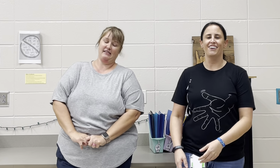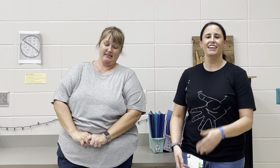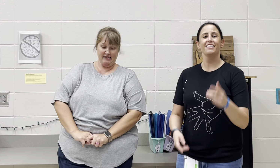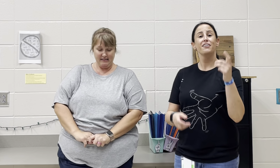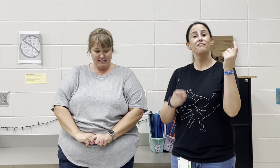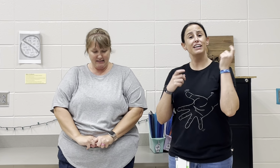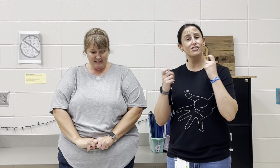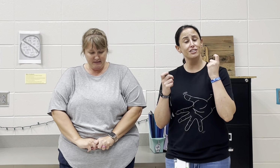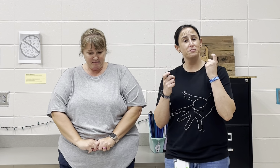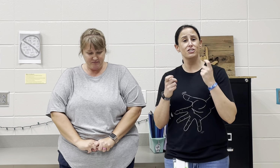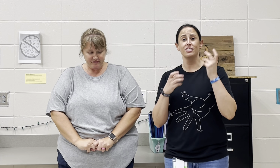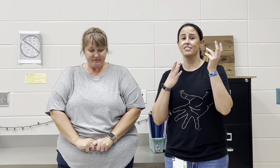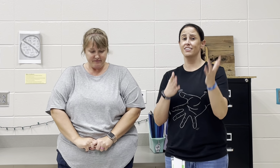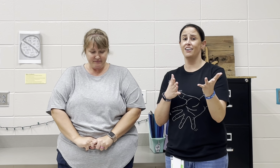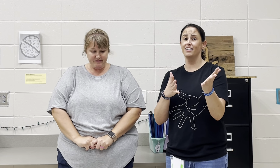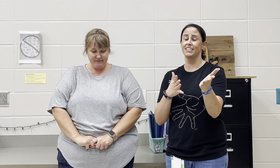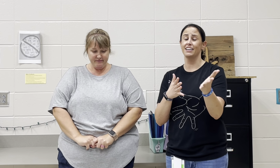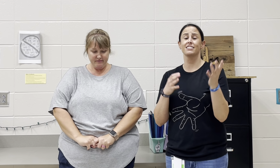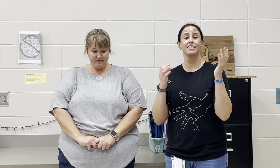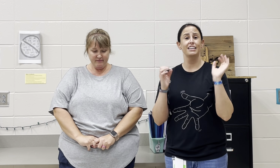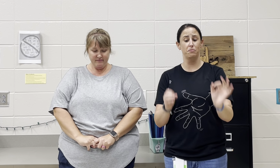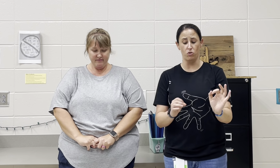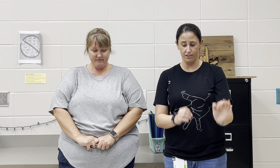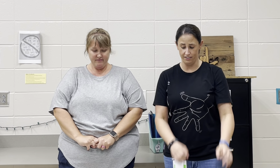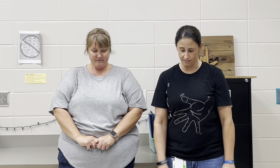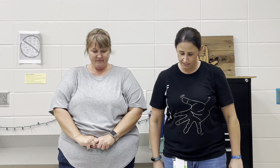right. Facial expressions. Context. Important.